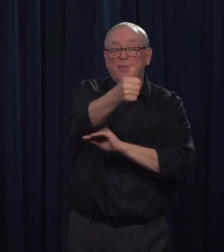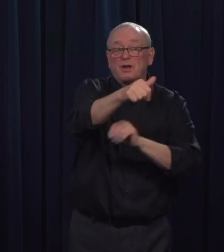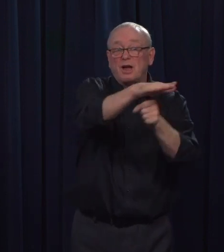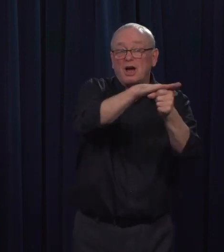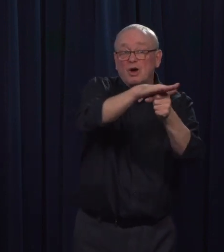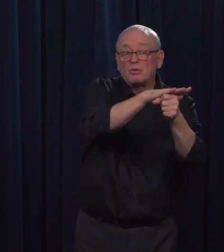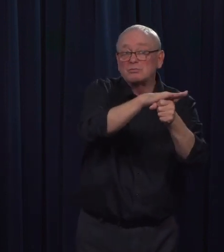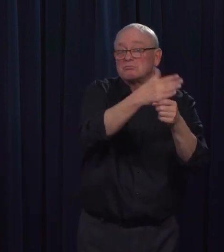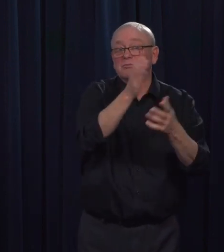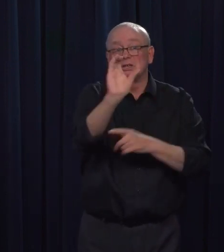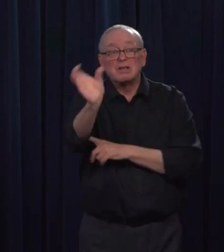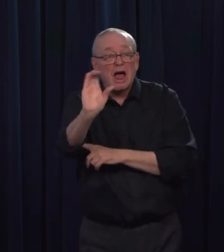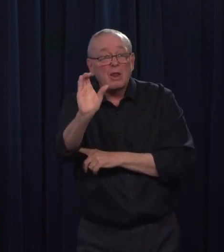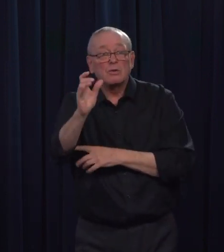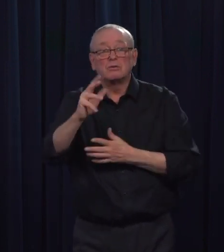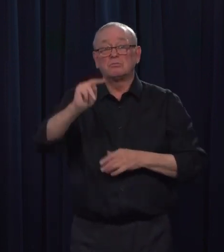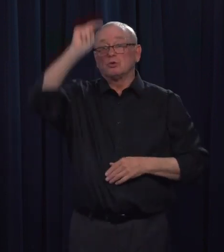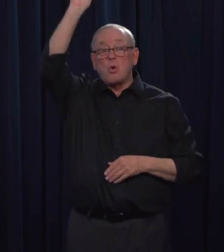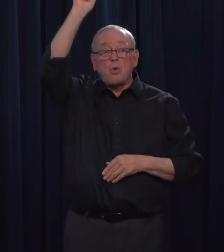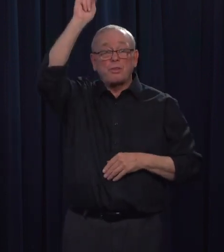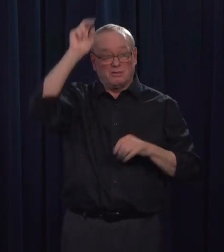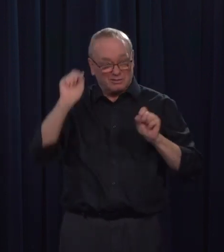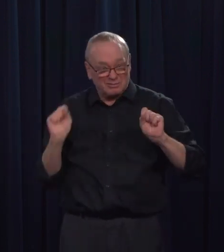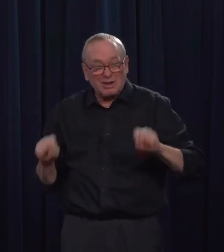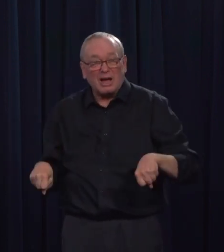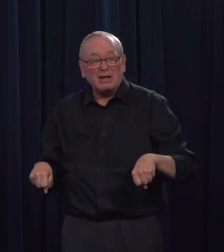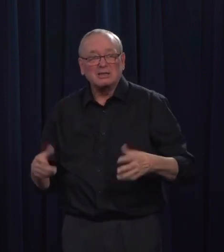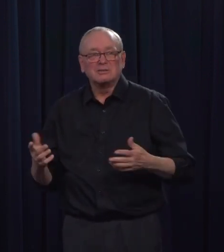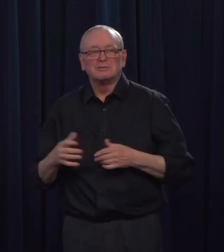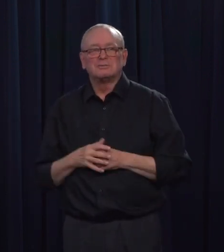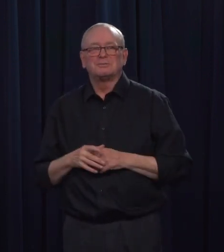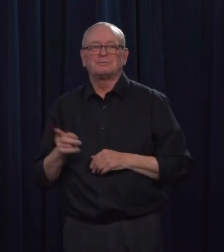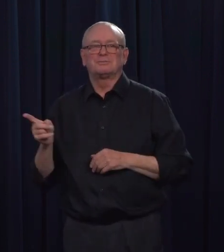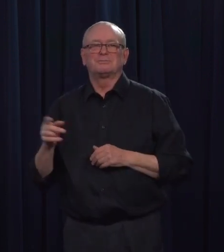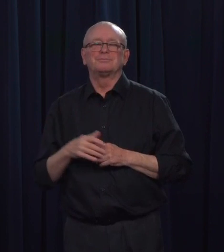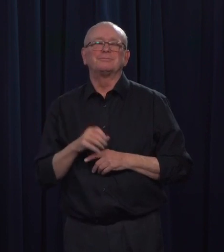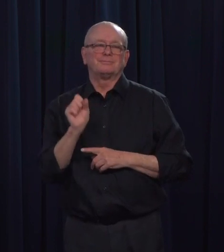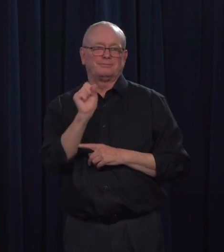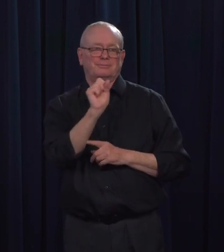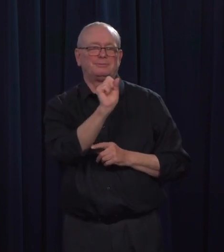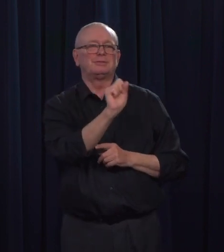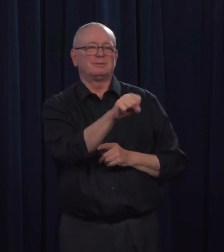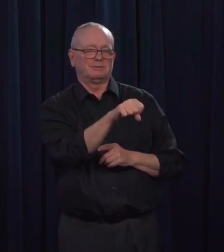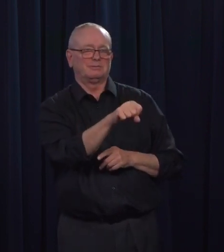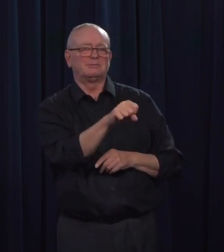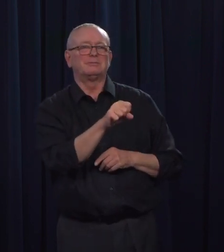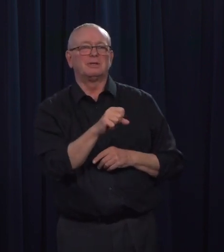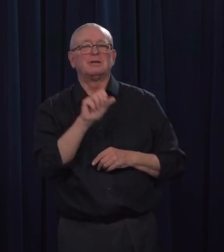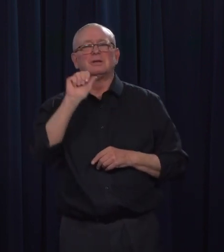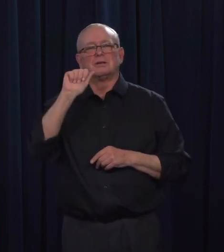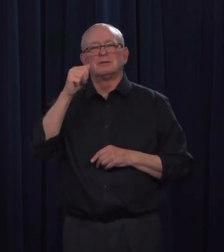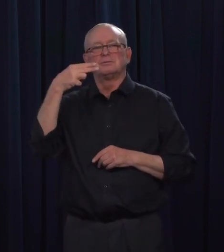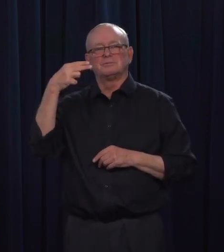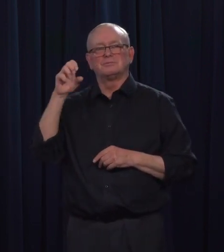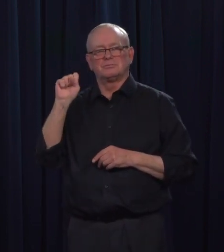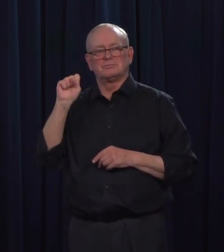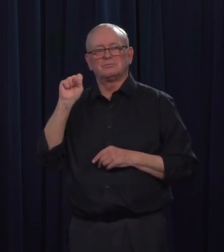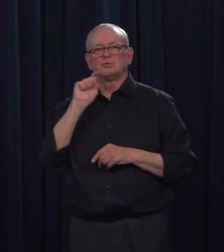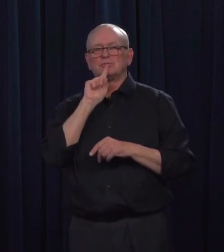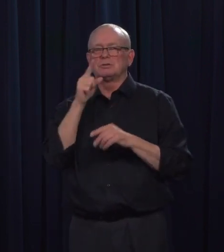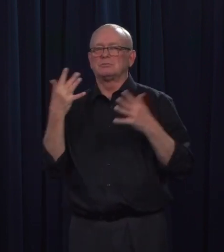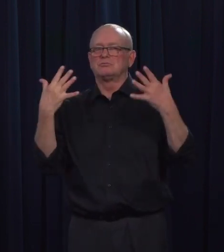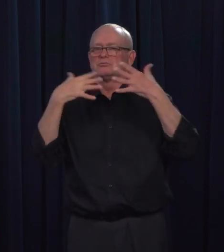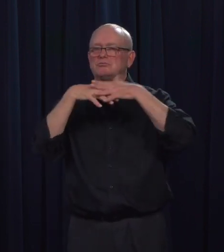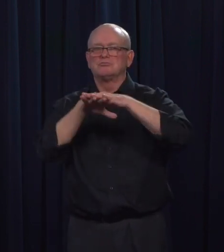times. We work very well as an integrated health system. We work as one team, and